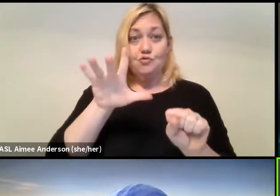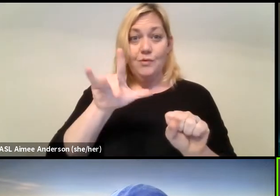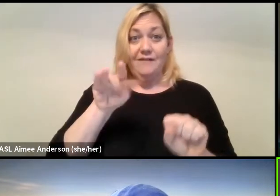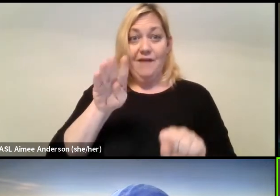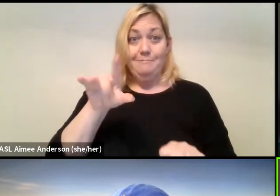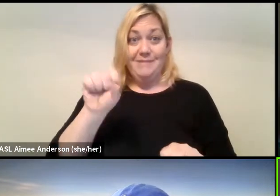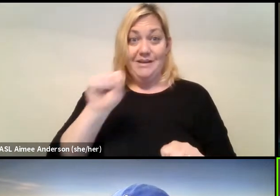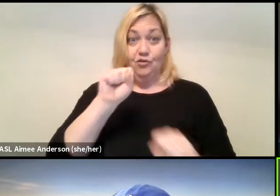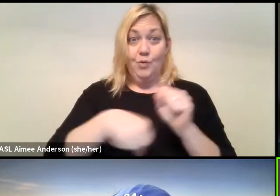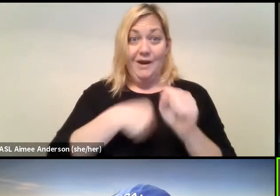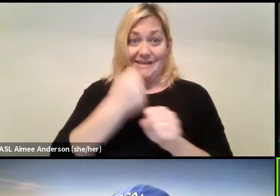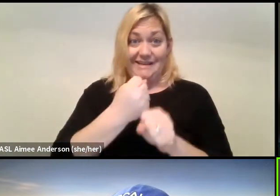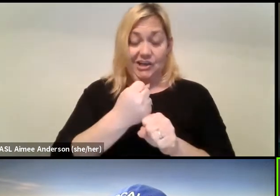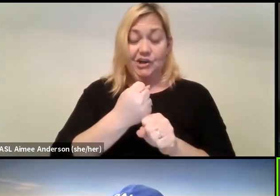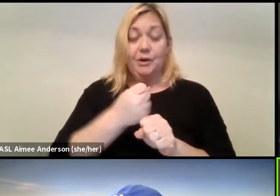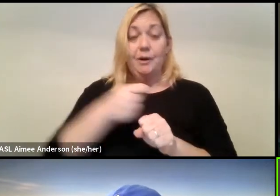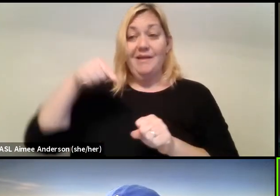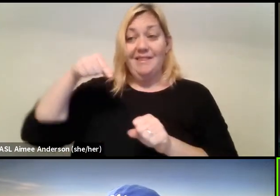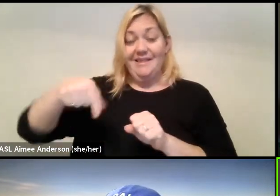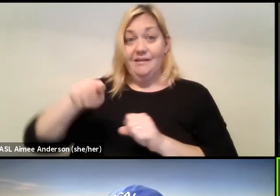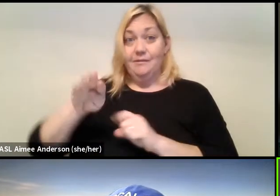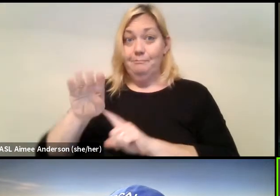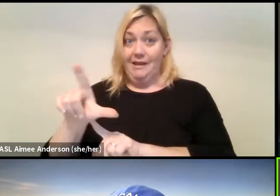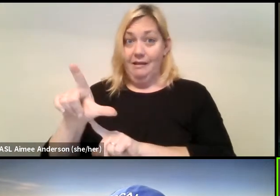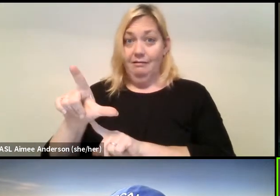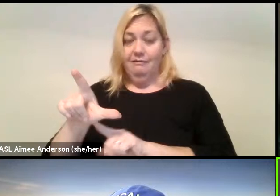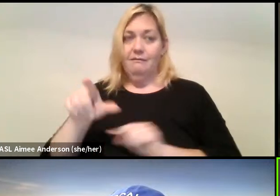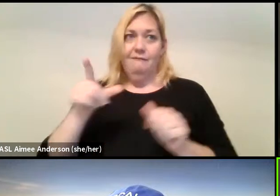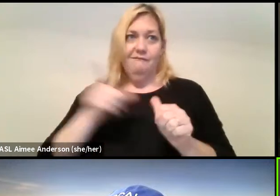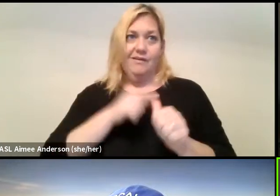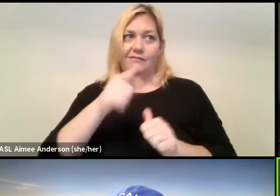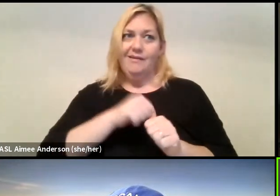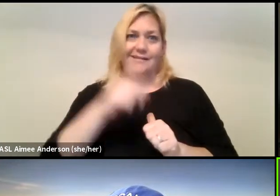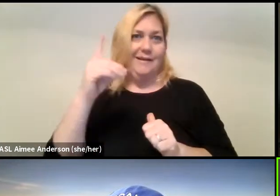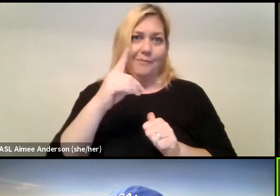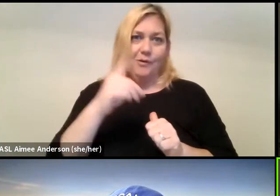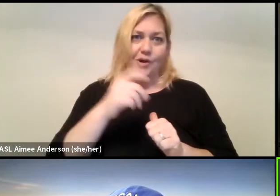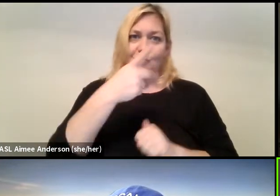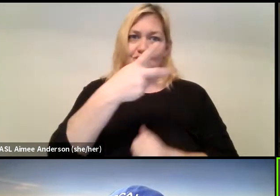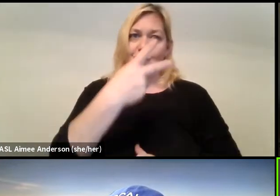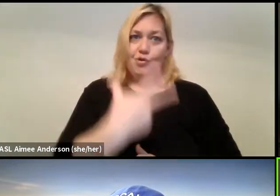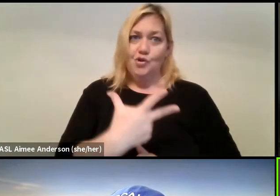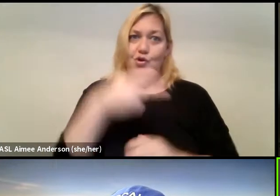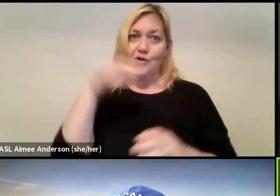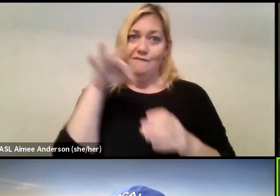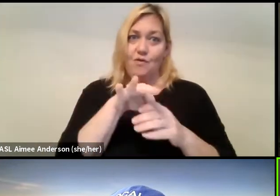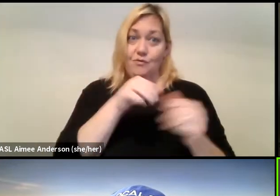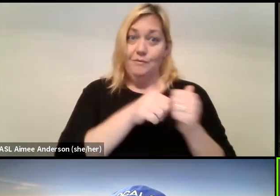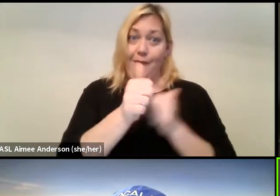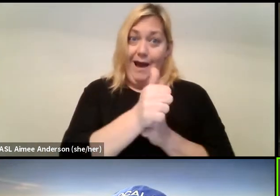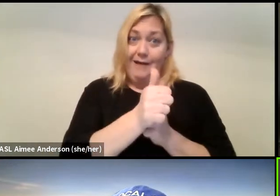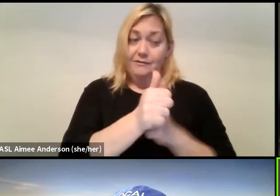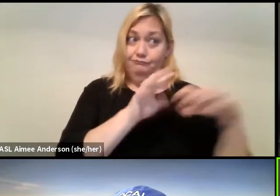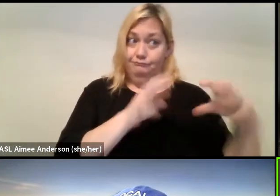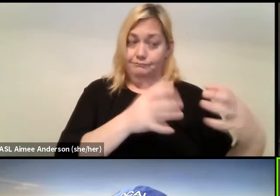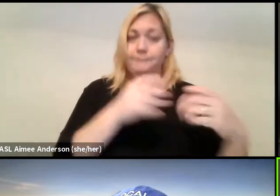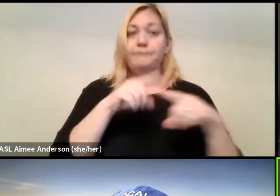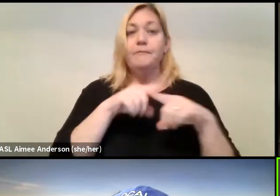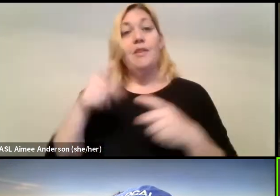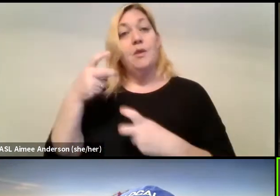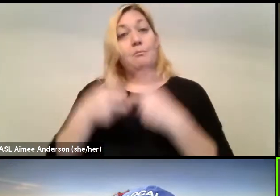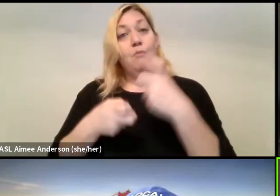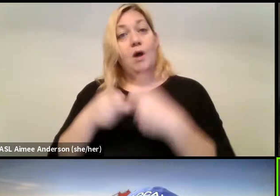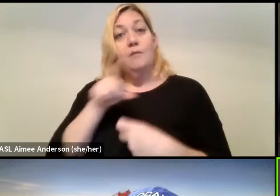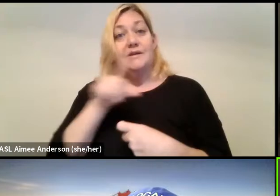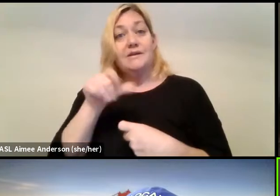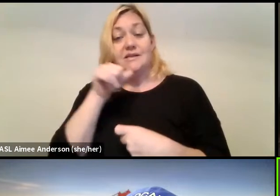year. However, this bill, first of all, that's undemocratic that it requires a 2/3 vote to pass. However, the problem is that it